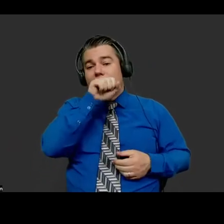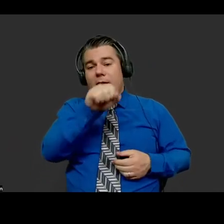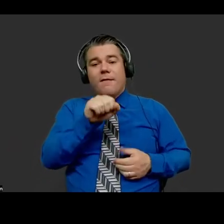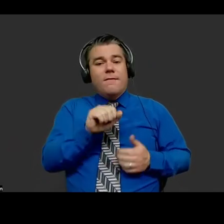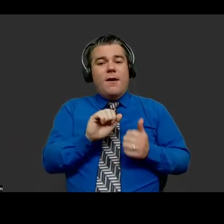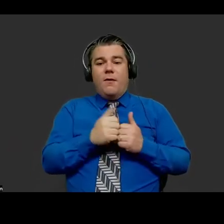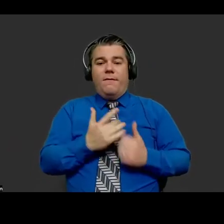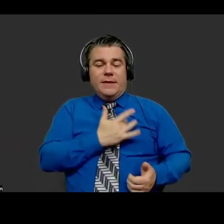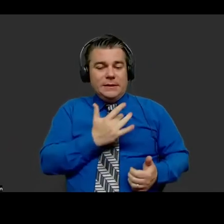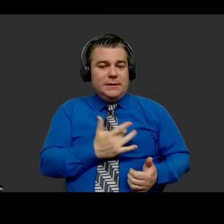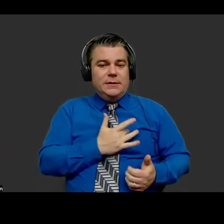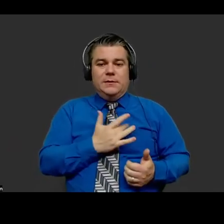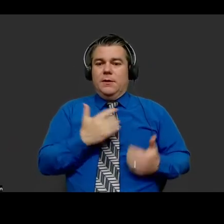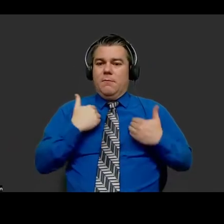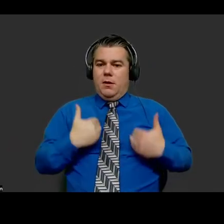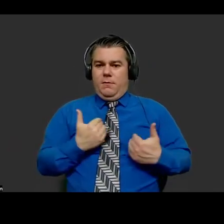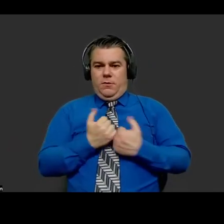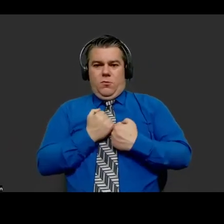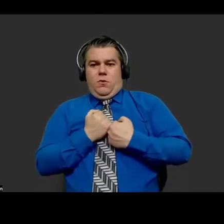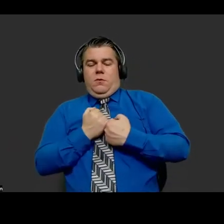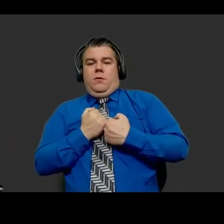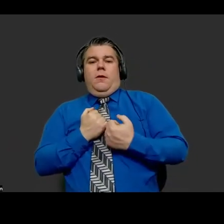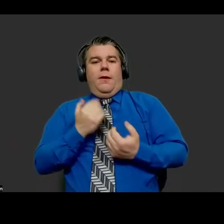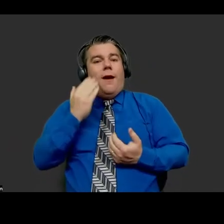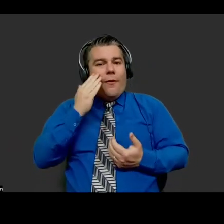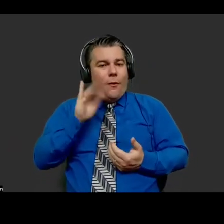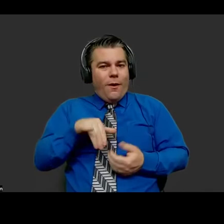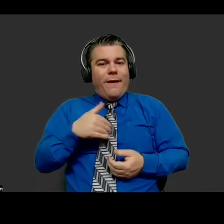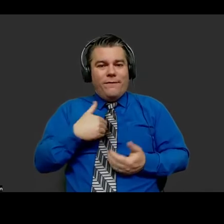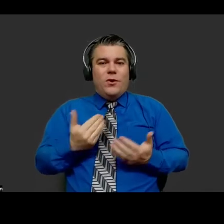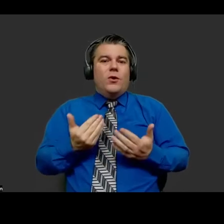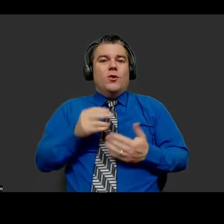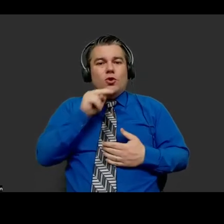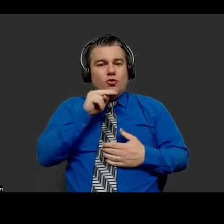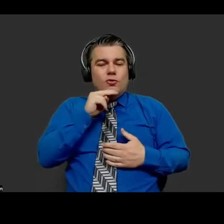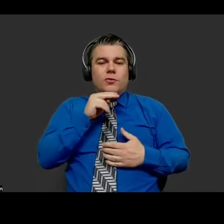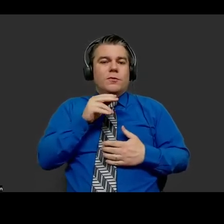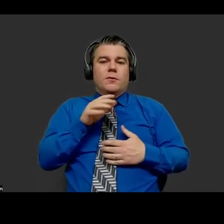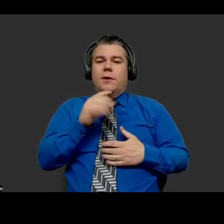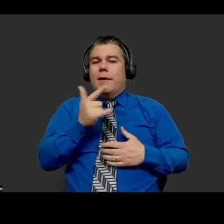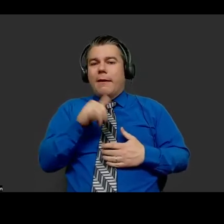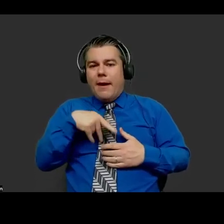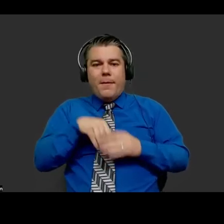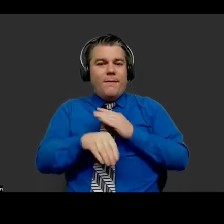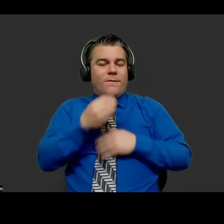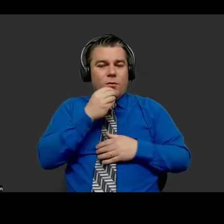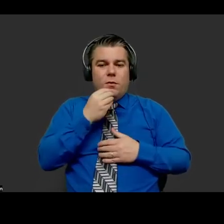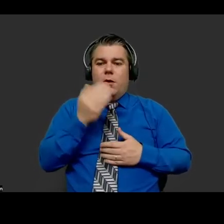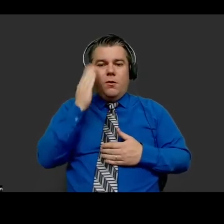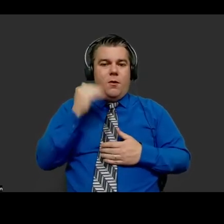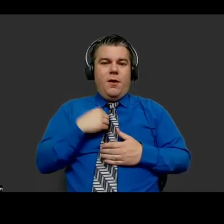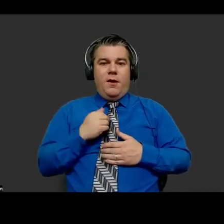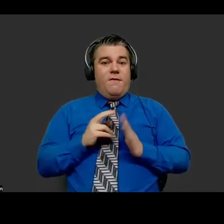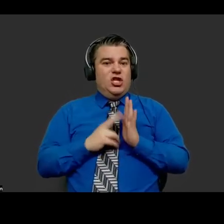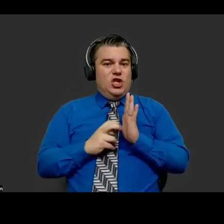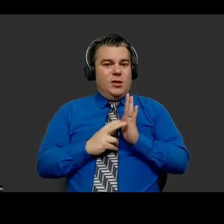I love how my body's supported. I know there's nutritional gaps in our food. I know that I have cheat days and I